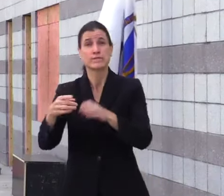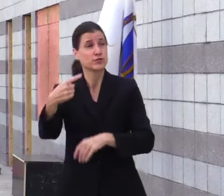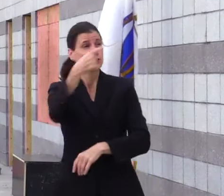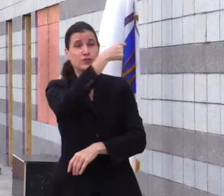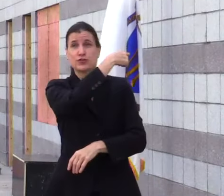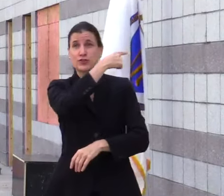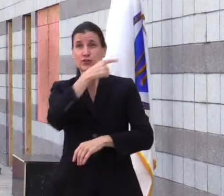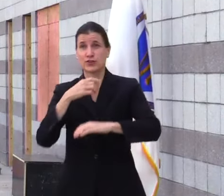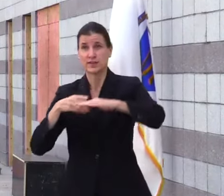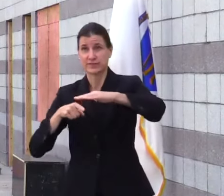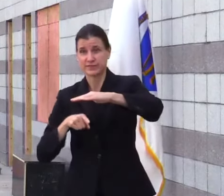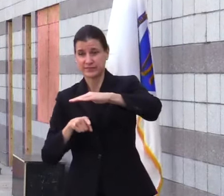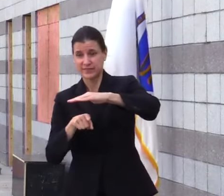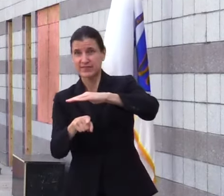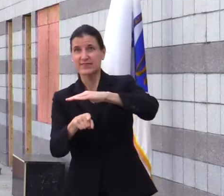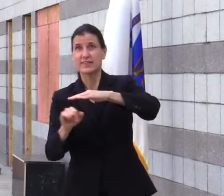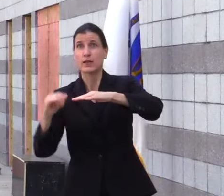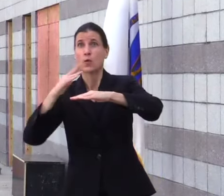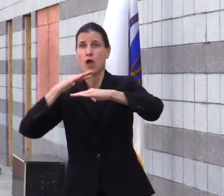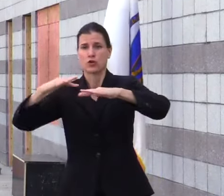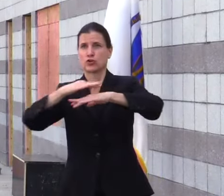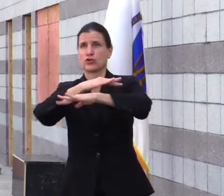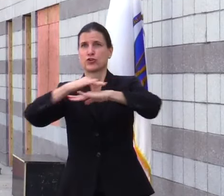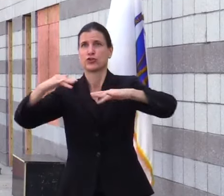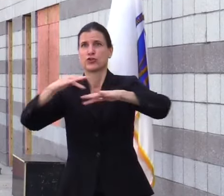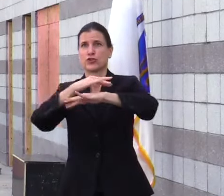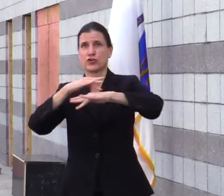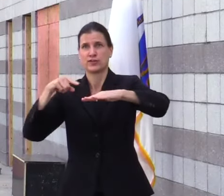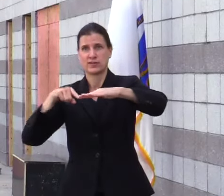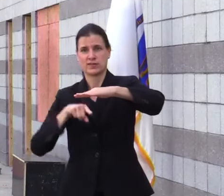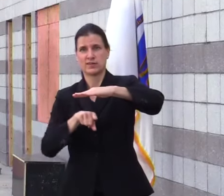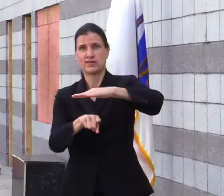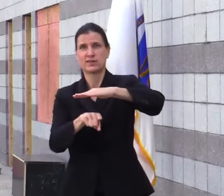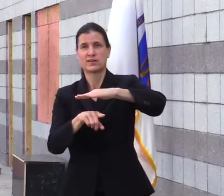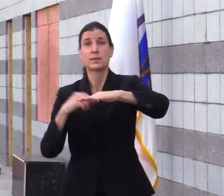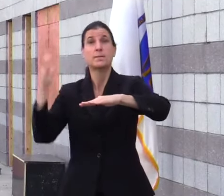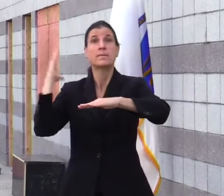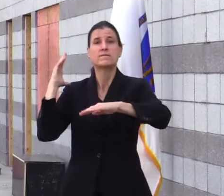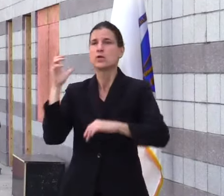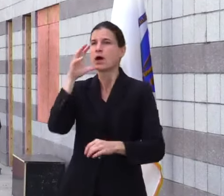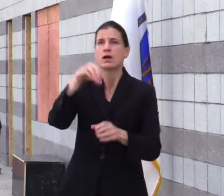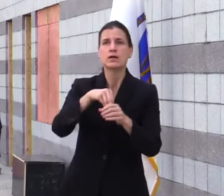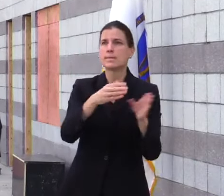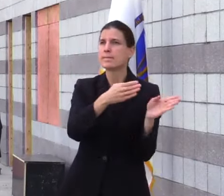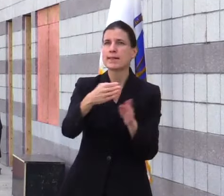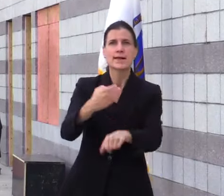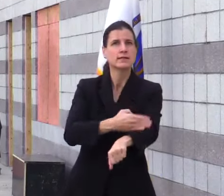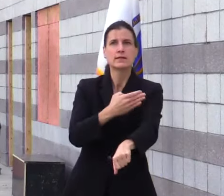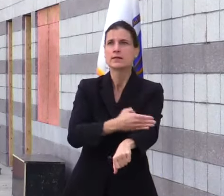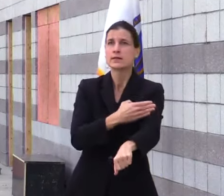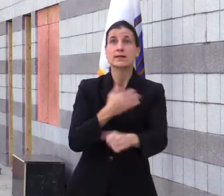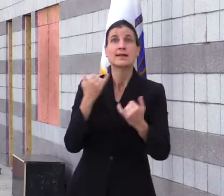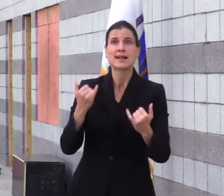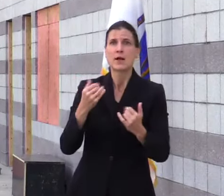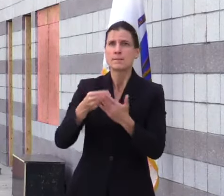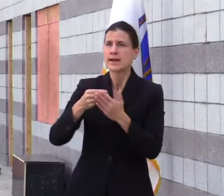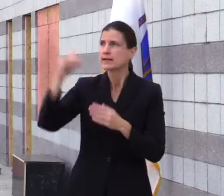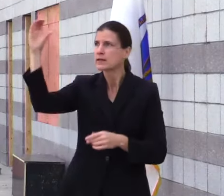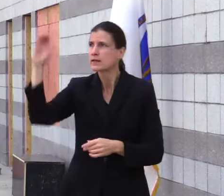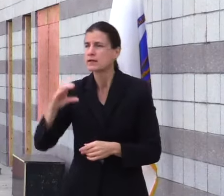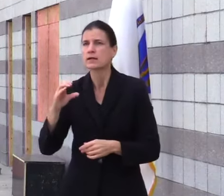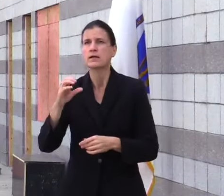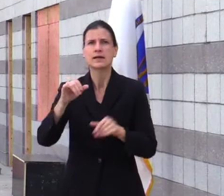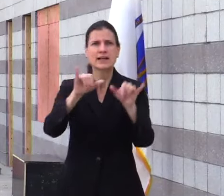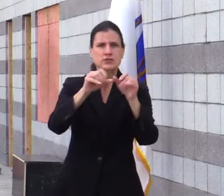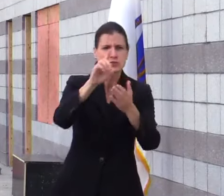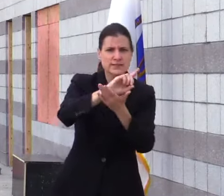Line extension. That project wasn't part of the capital plan just a few years ago, and yet the team, realizing that it made sense